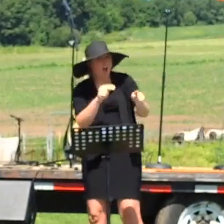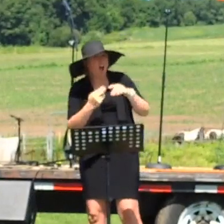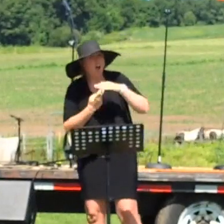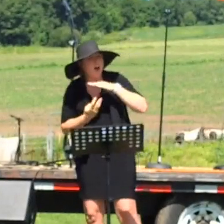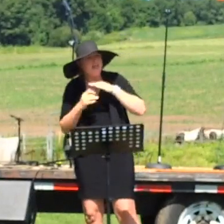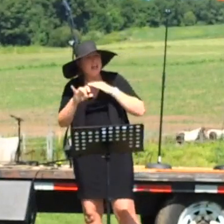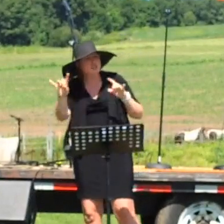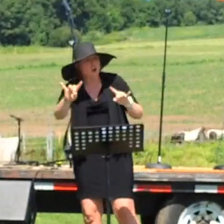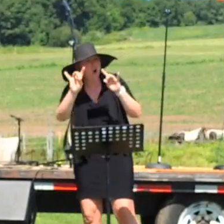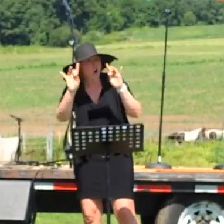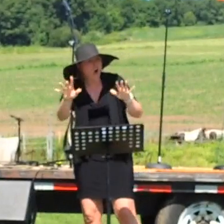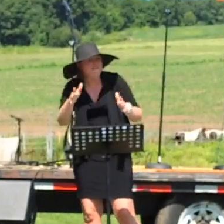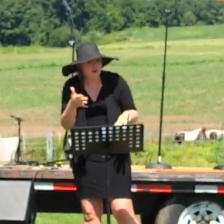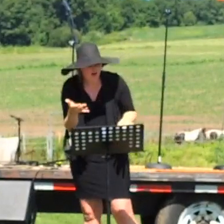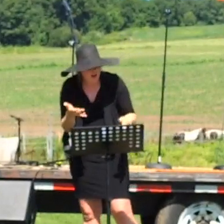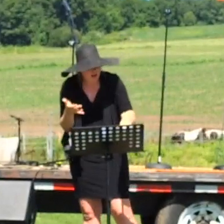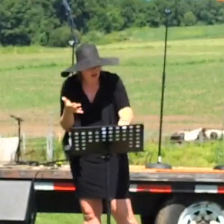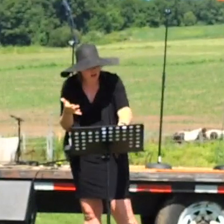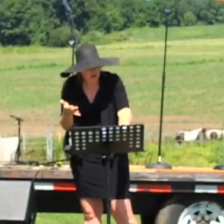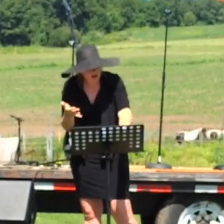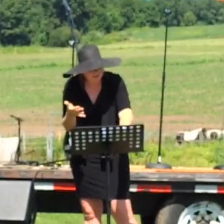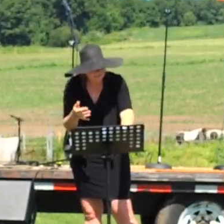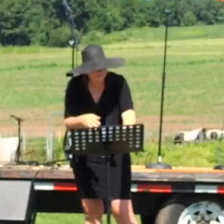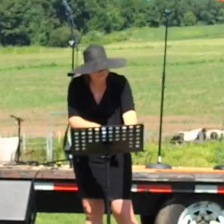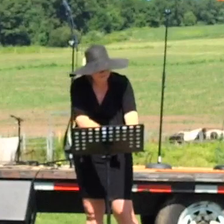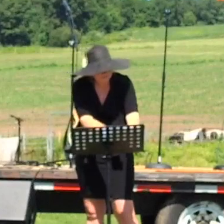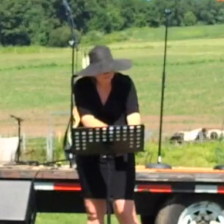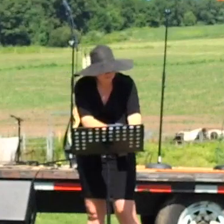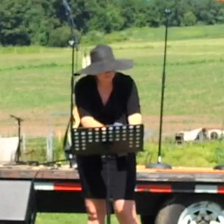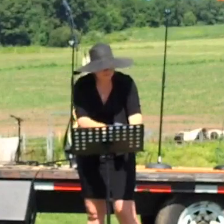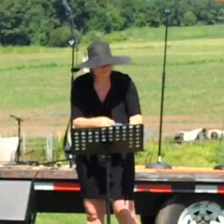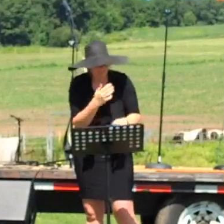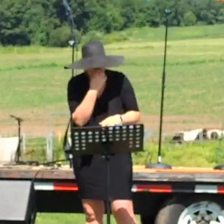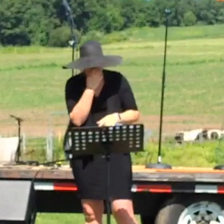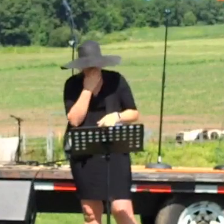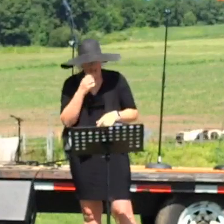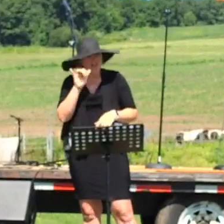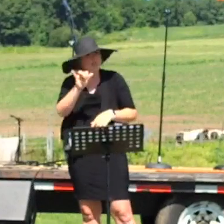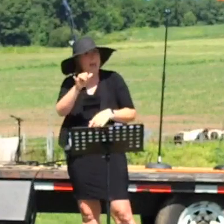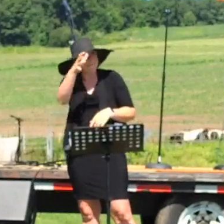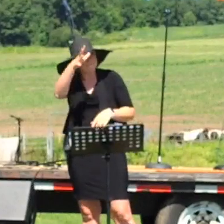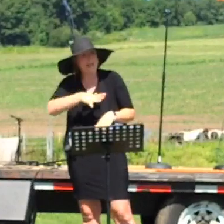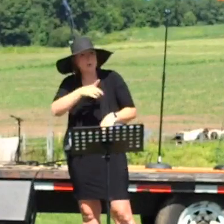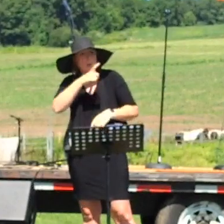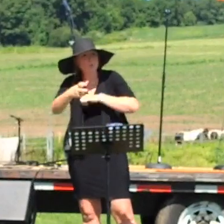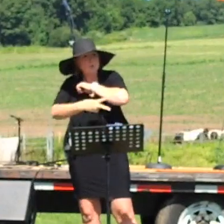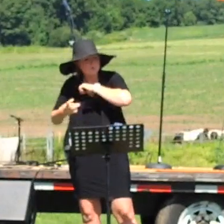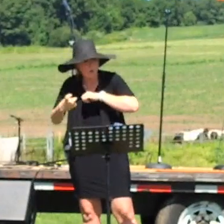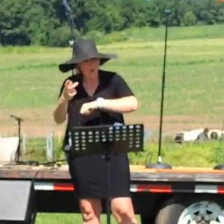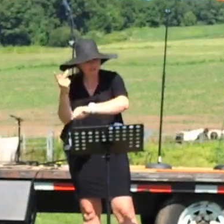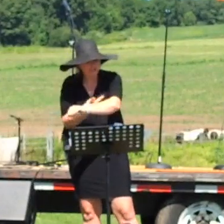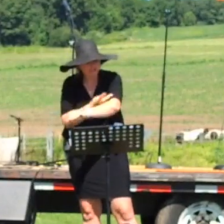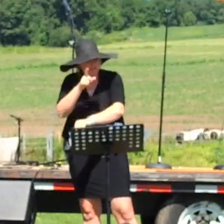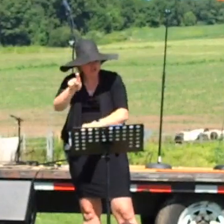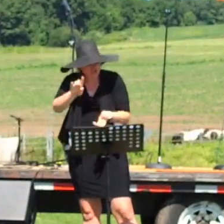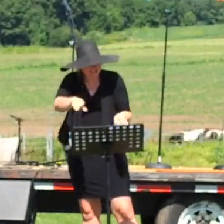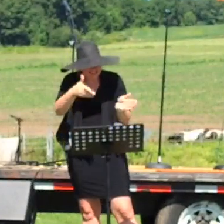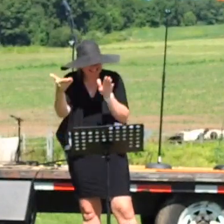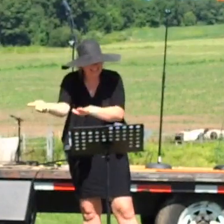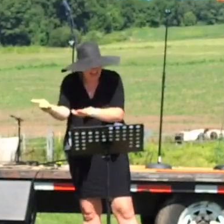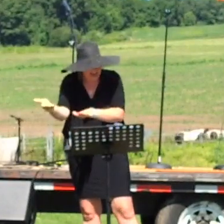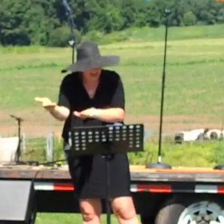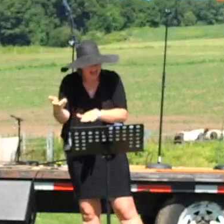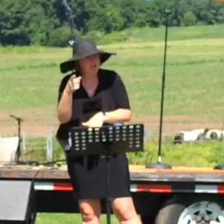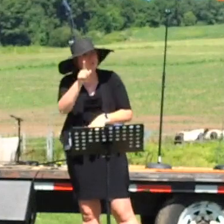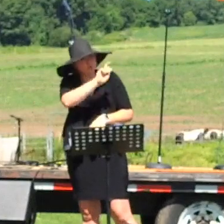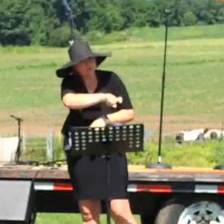Then Nathan said to David, you are that man. Now Nathan goes on and he delivers a much